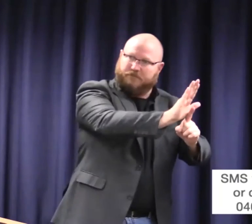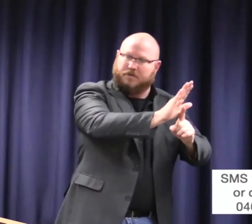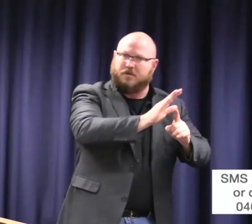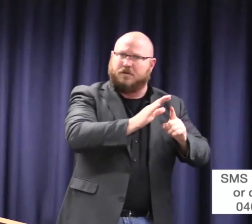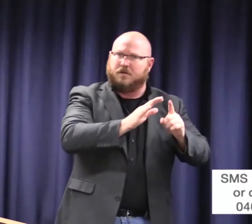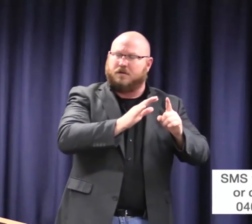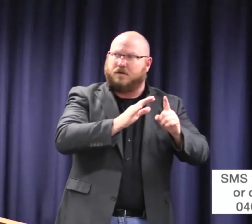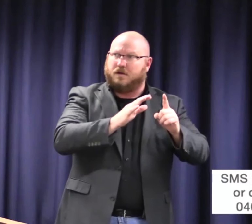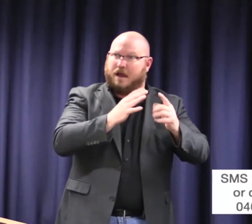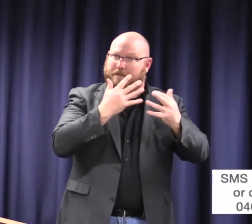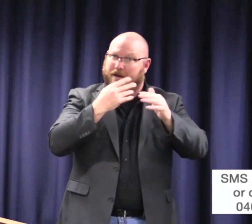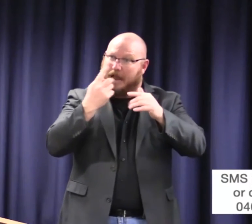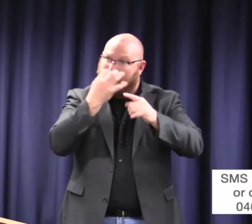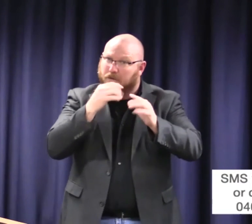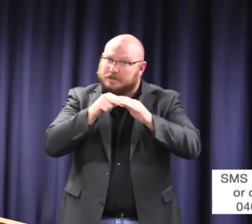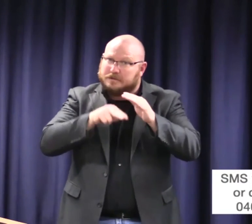And